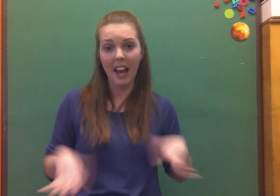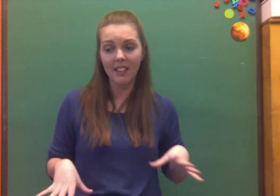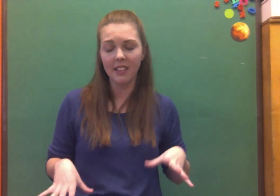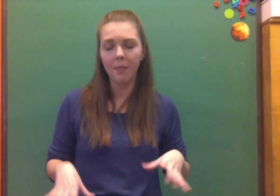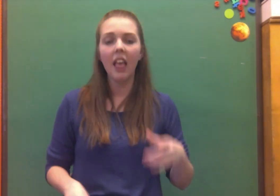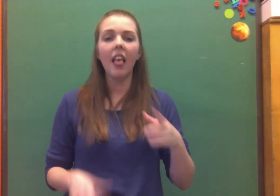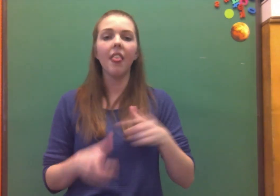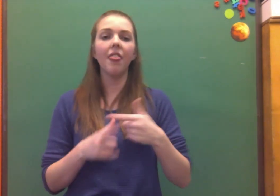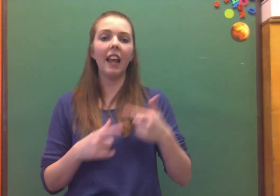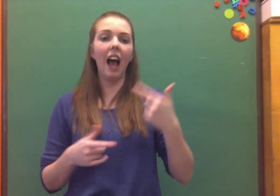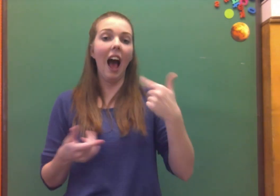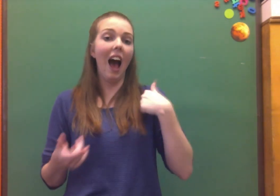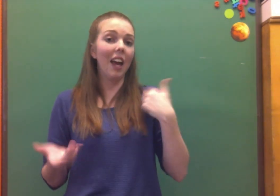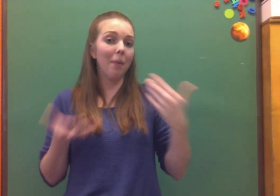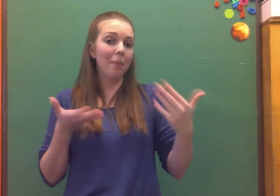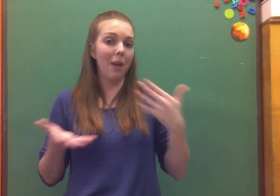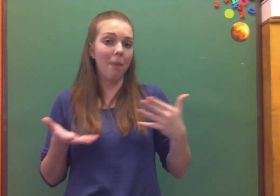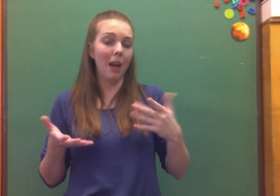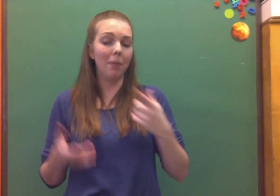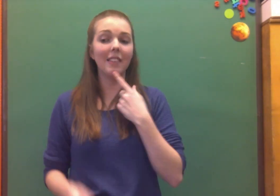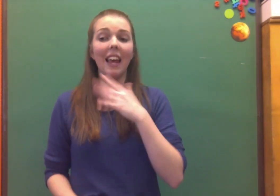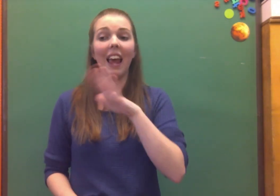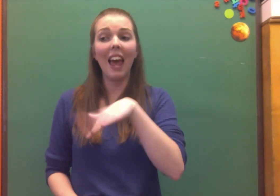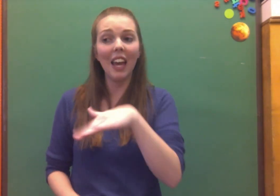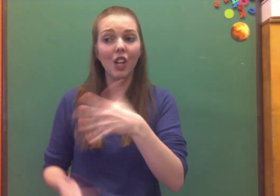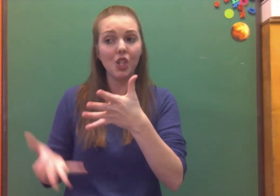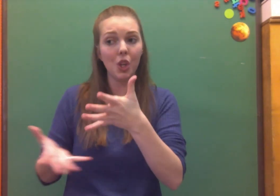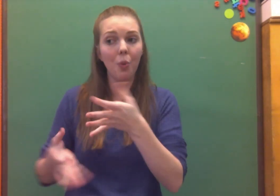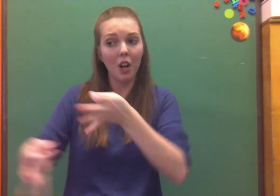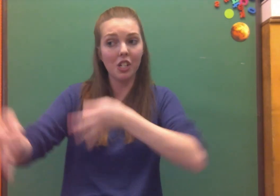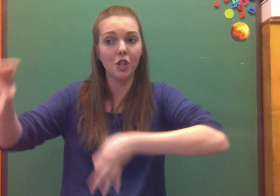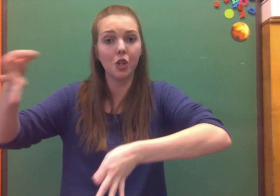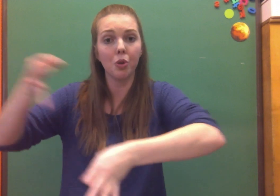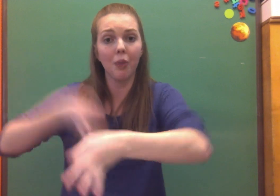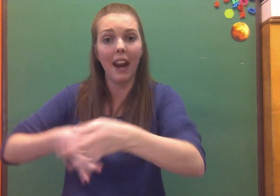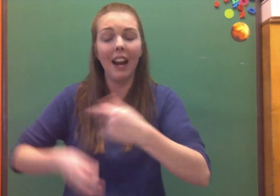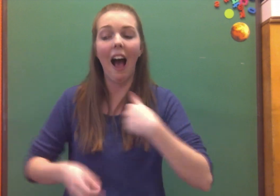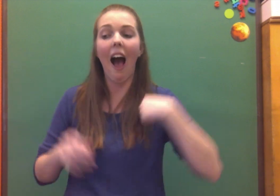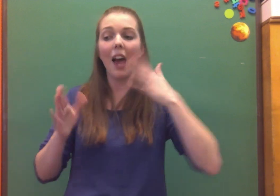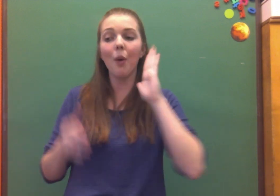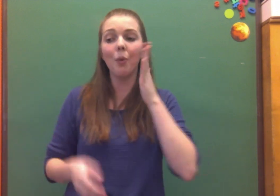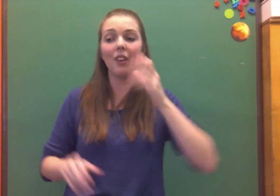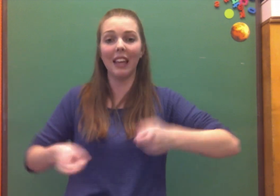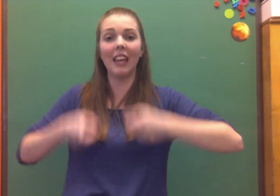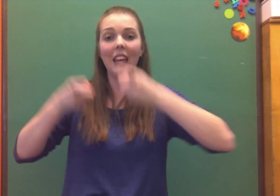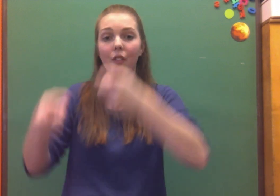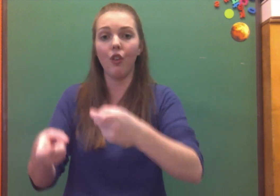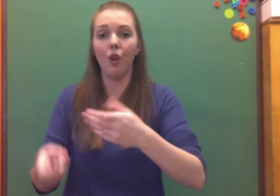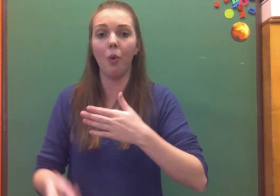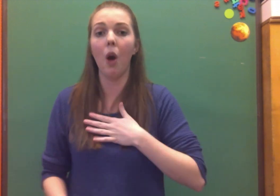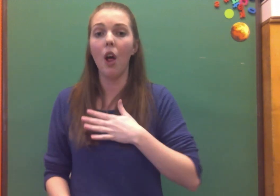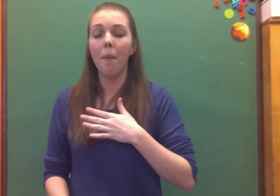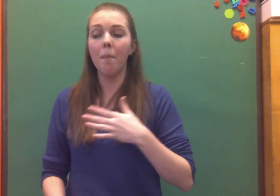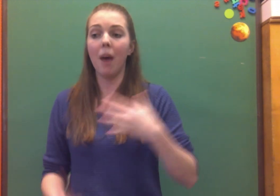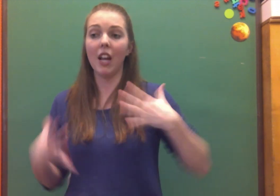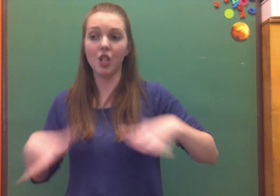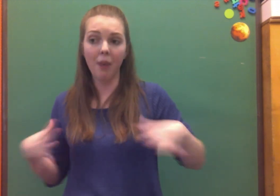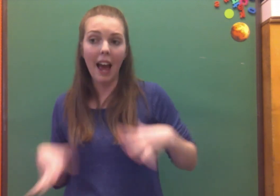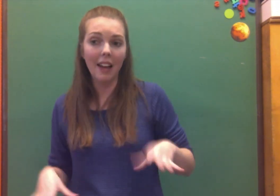dress. Then I might be able to say, hey, do you want to trade? I will give you my dress